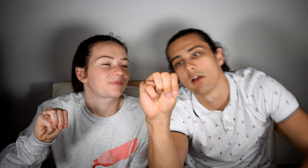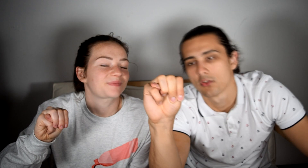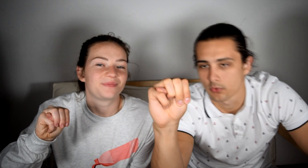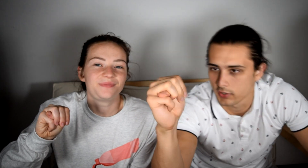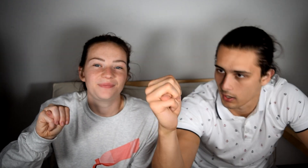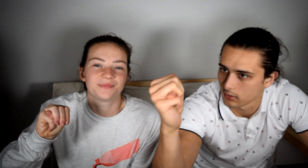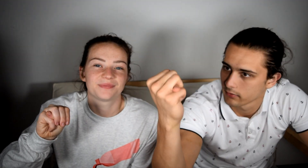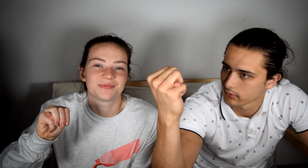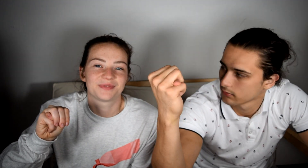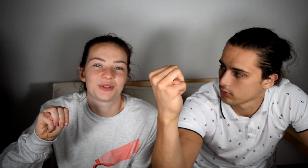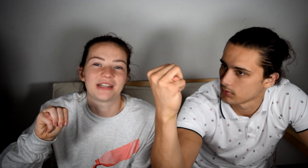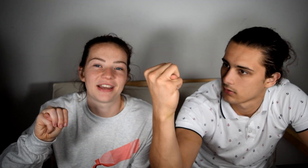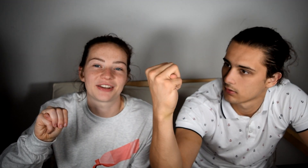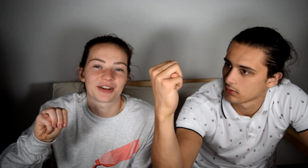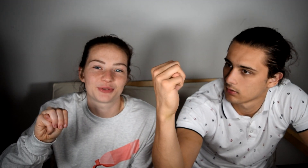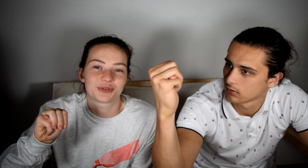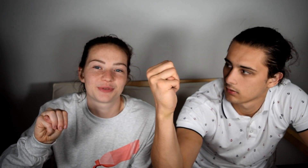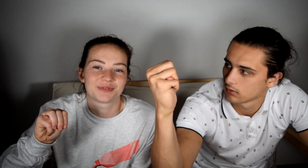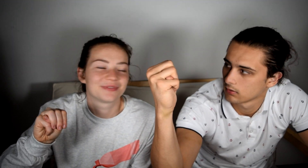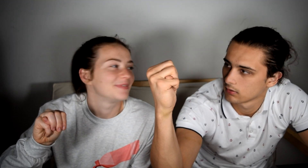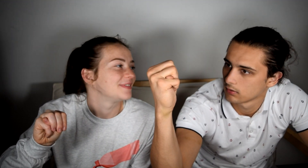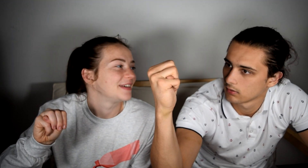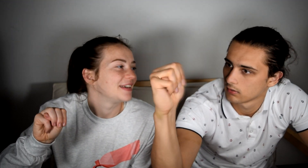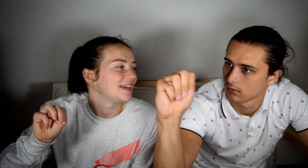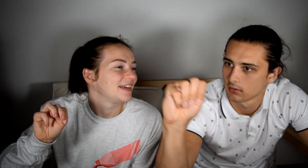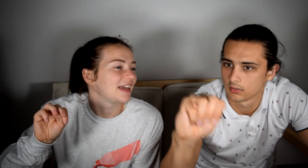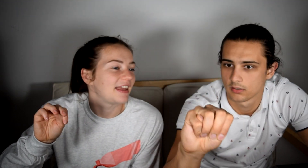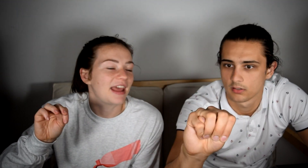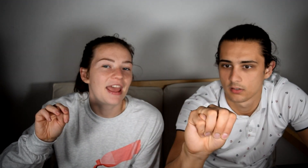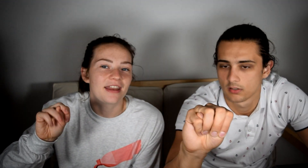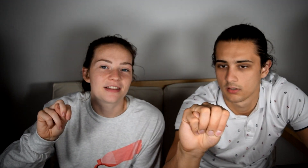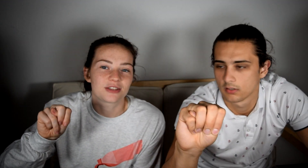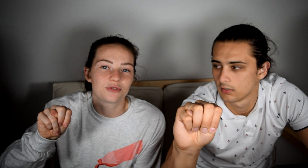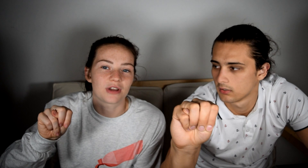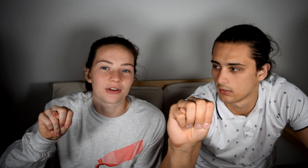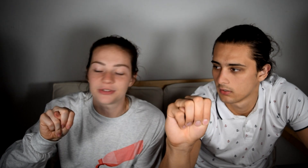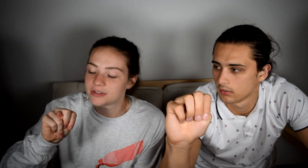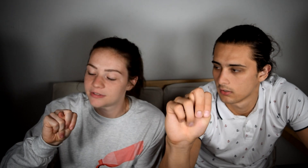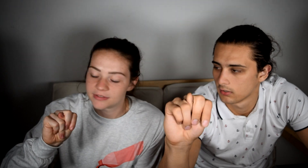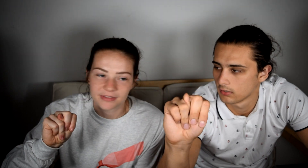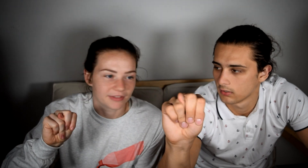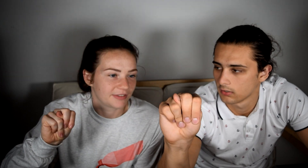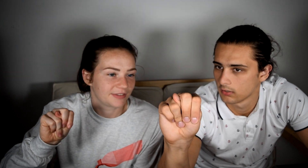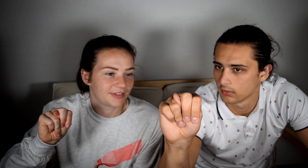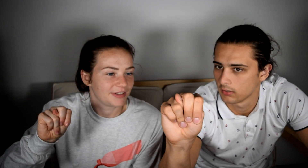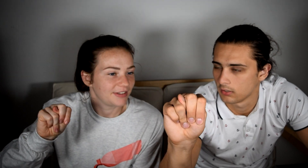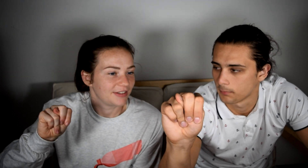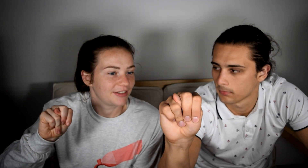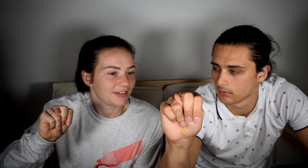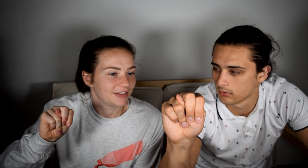So 3 knuckles. 3 knuckles. And N is 2 knuckles. Yep.